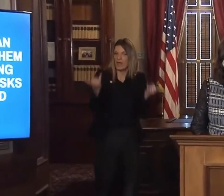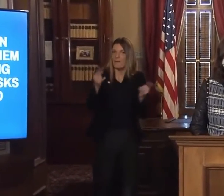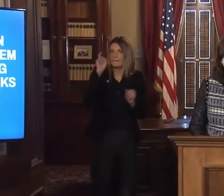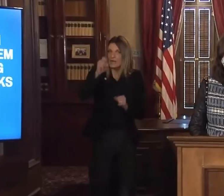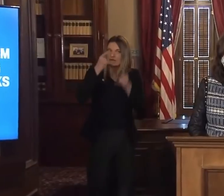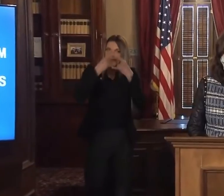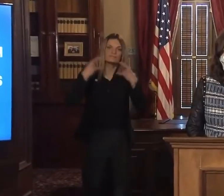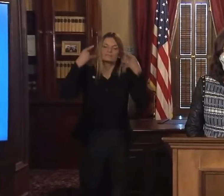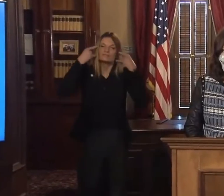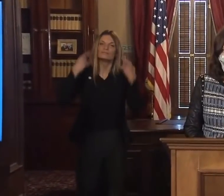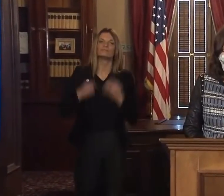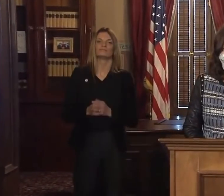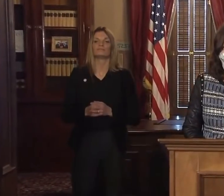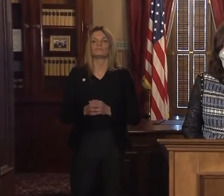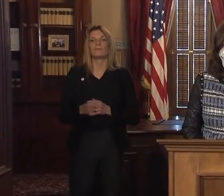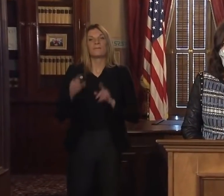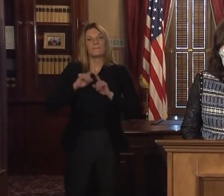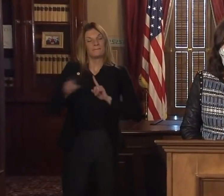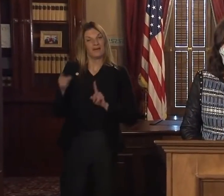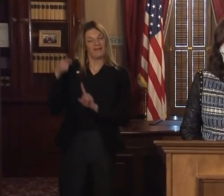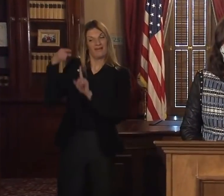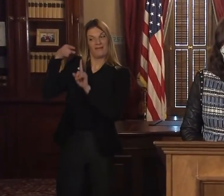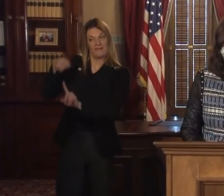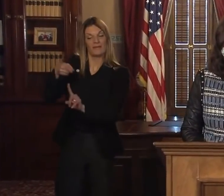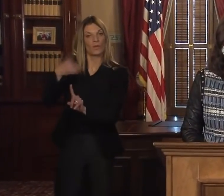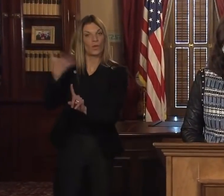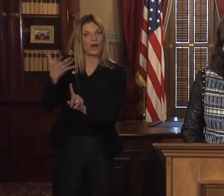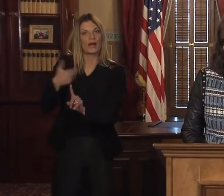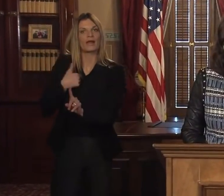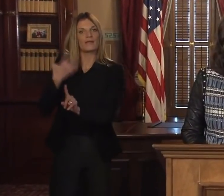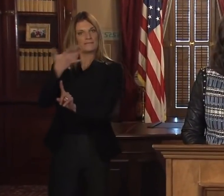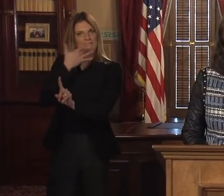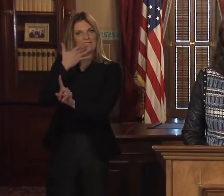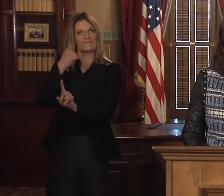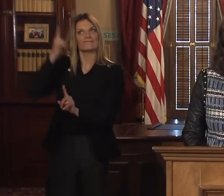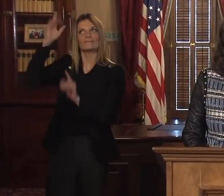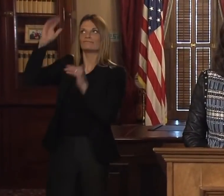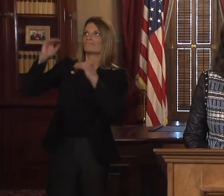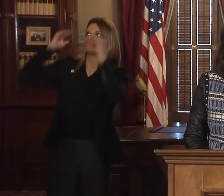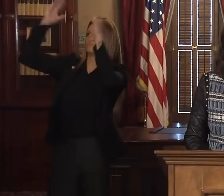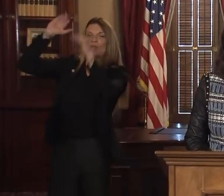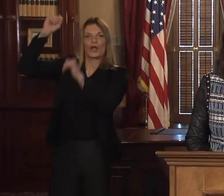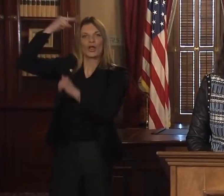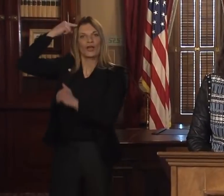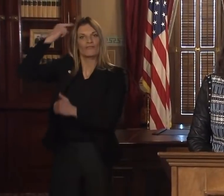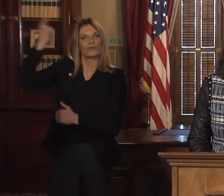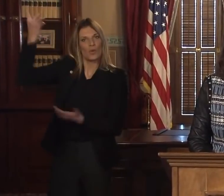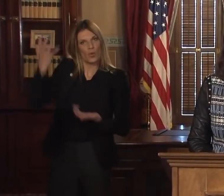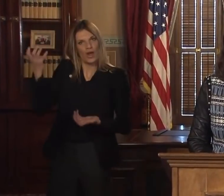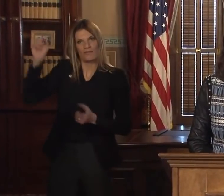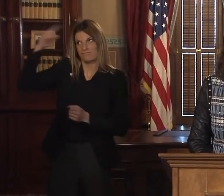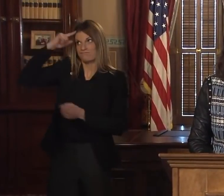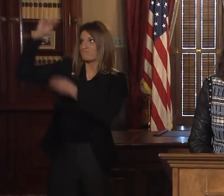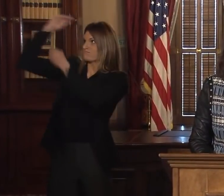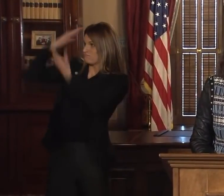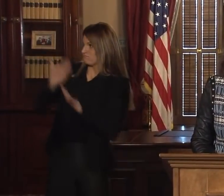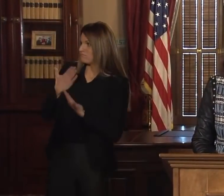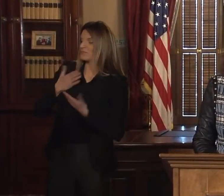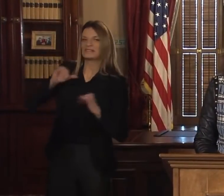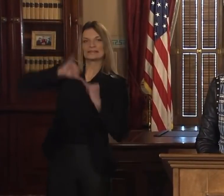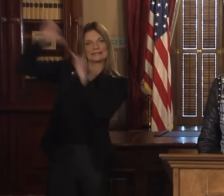health, our safety, and our economy if it was codified in a bipartisan way with the legislature, and that's what we've asked